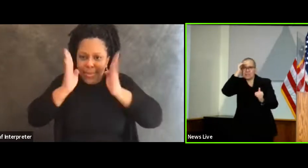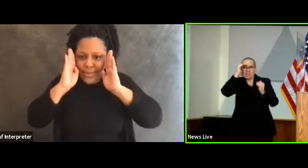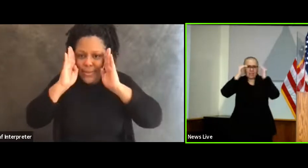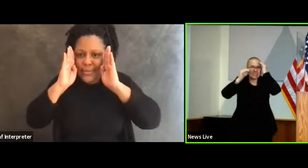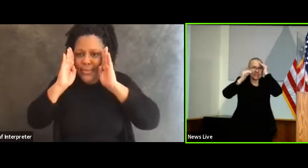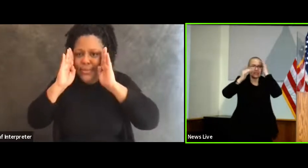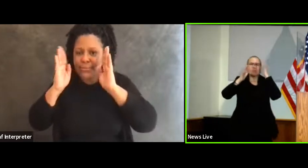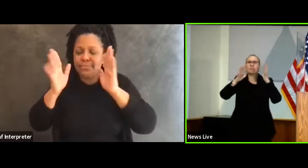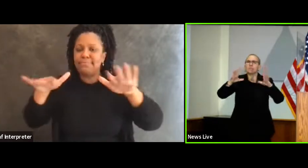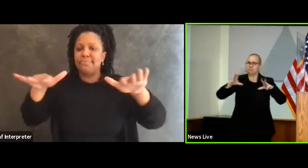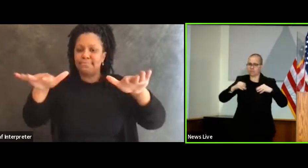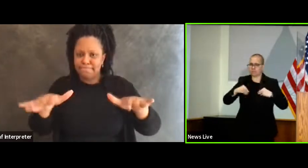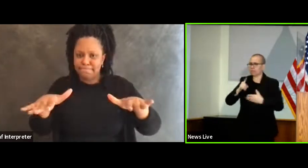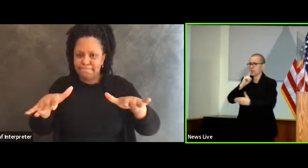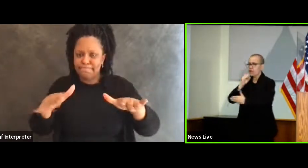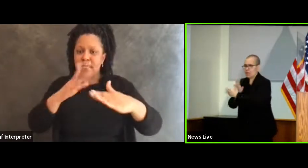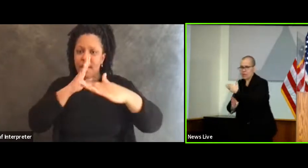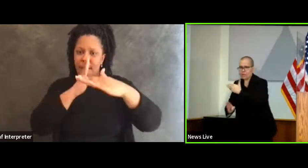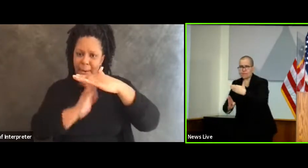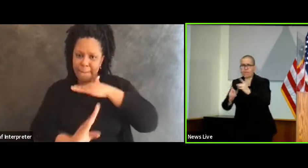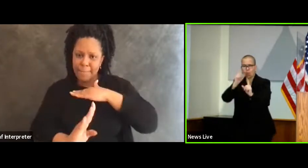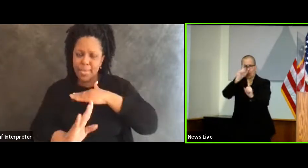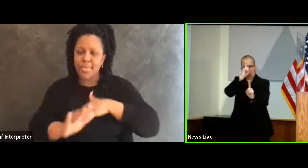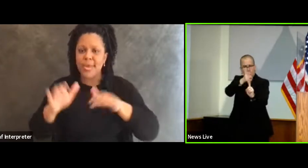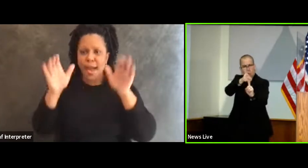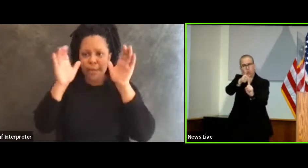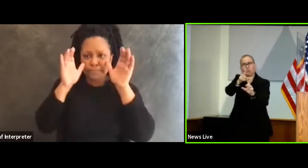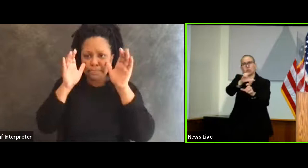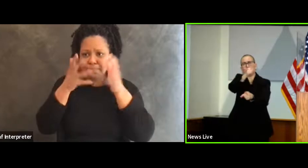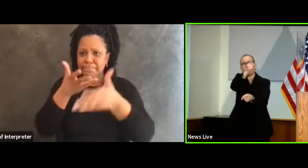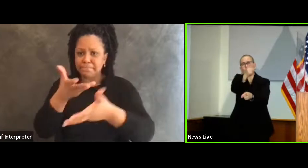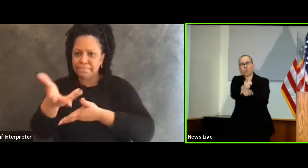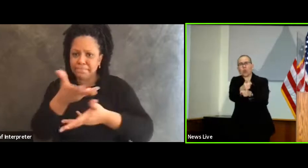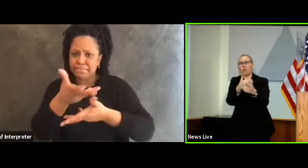is right for others, even at the risk of exposing our own interests.